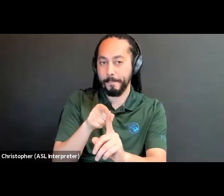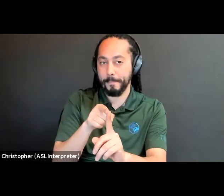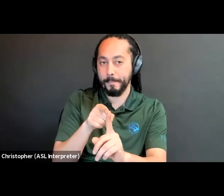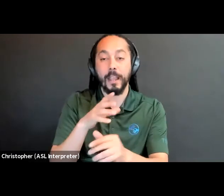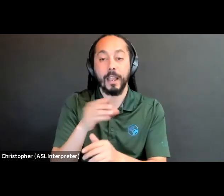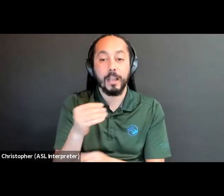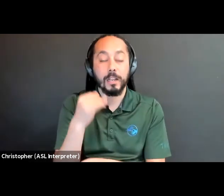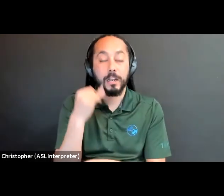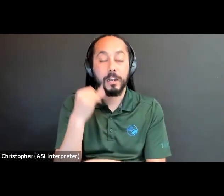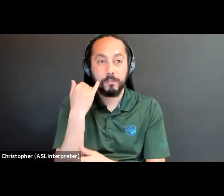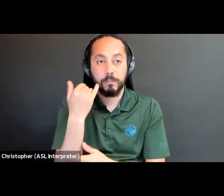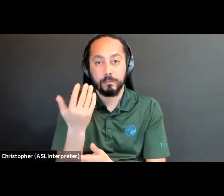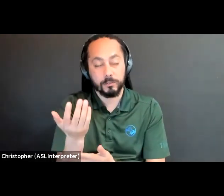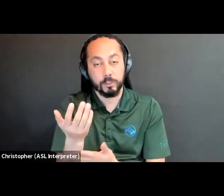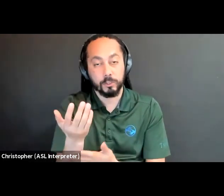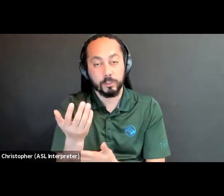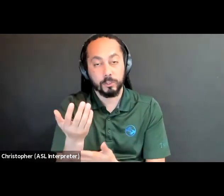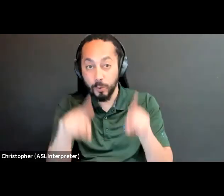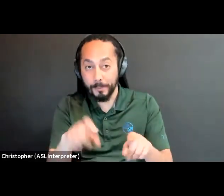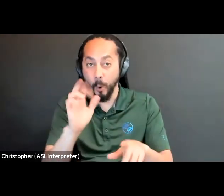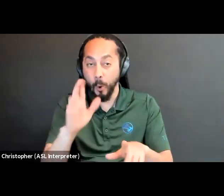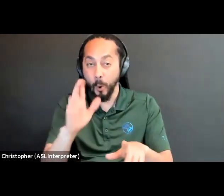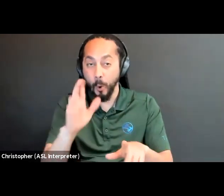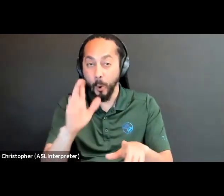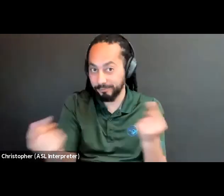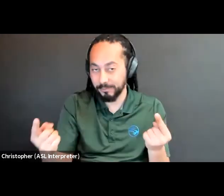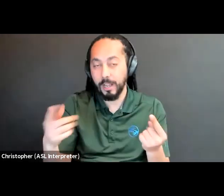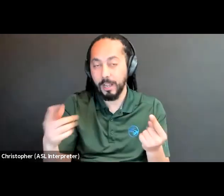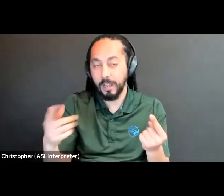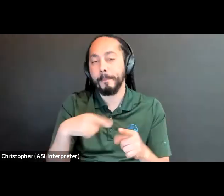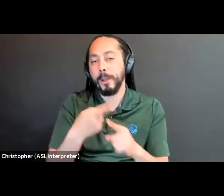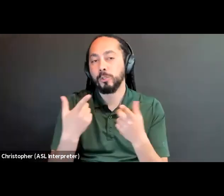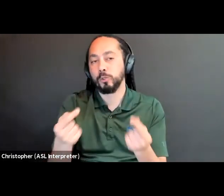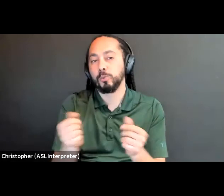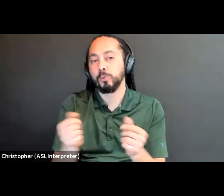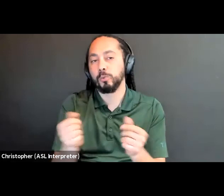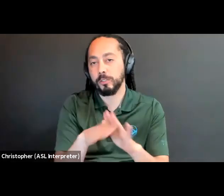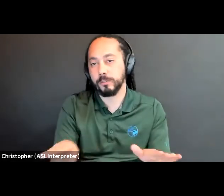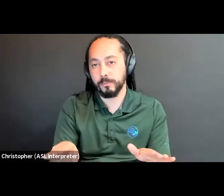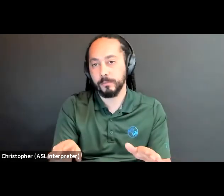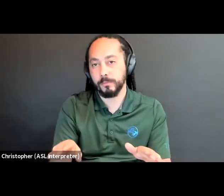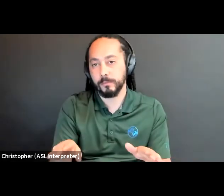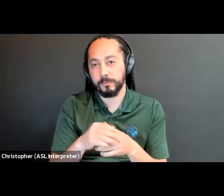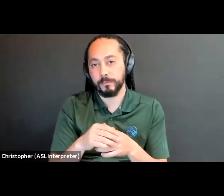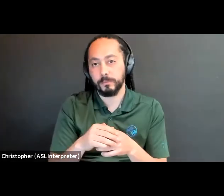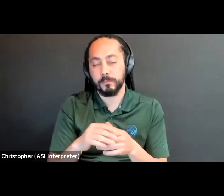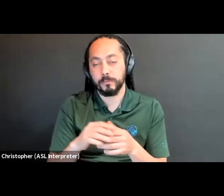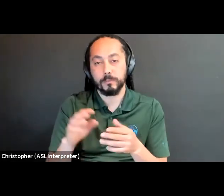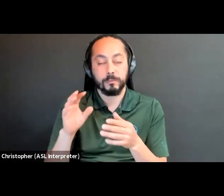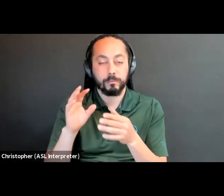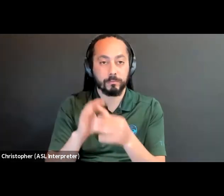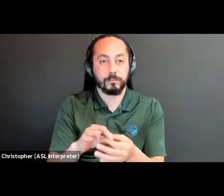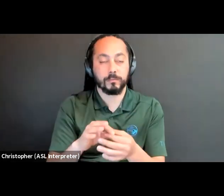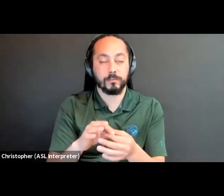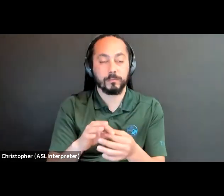or lack thereof around what to do with children in the wake of a separation of the